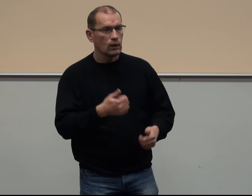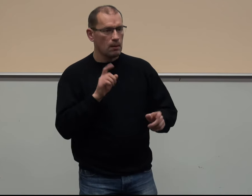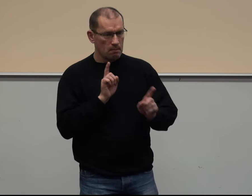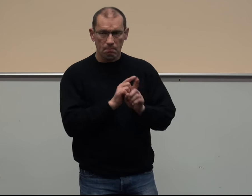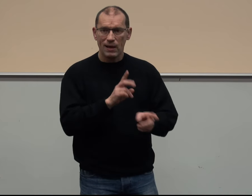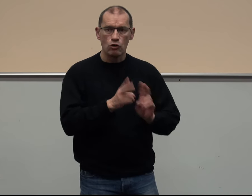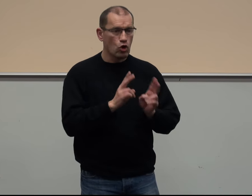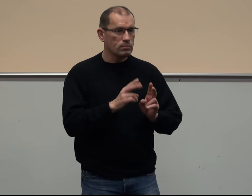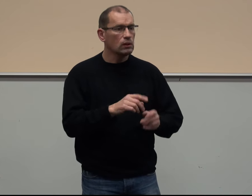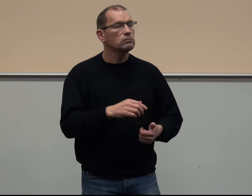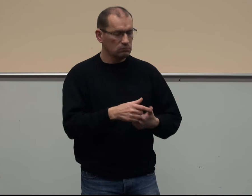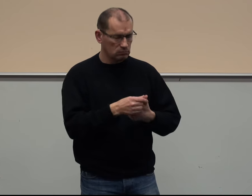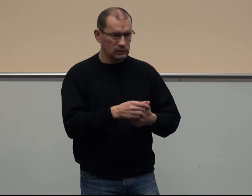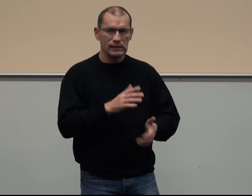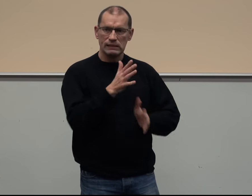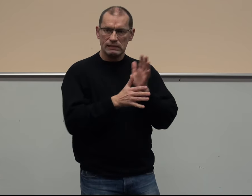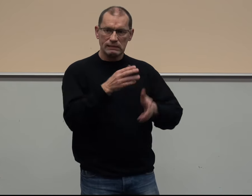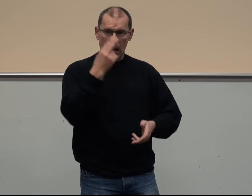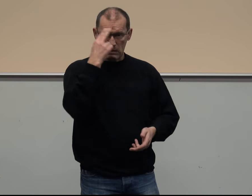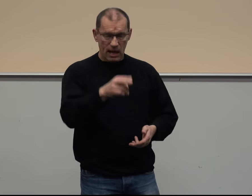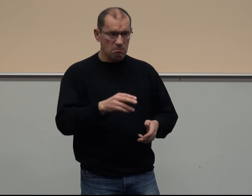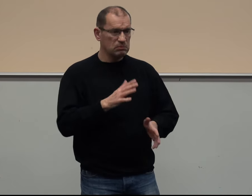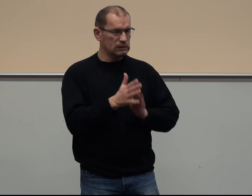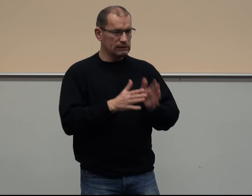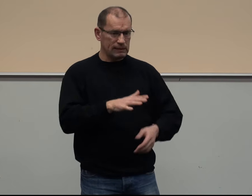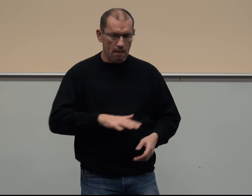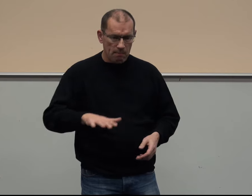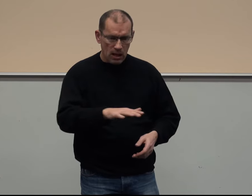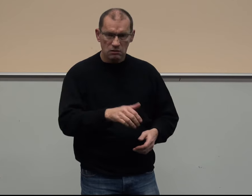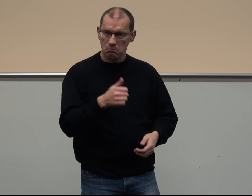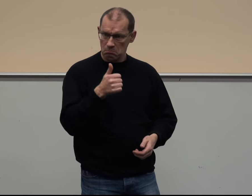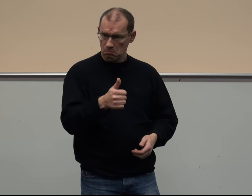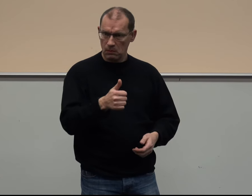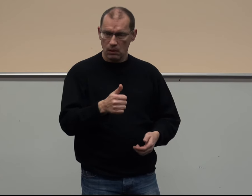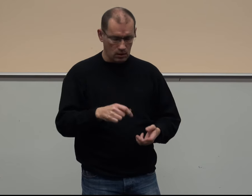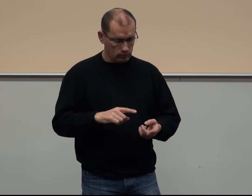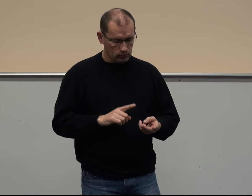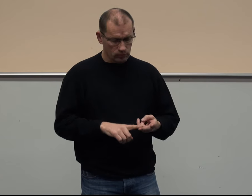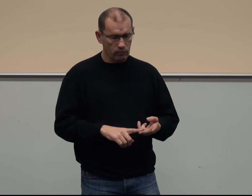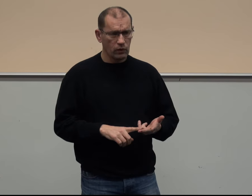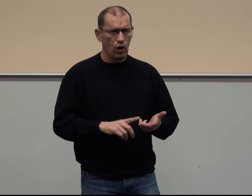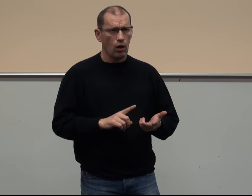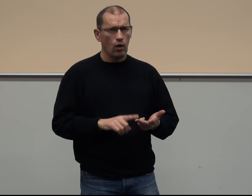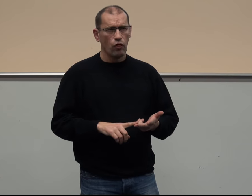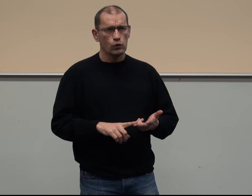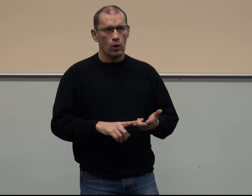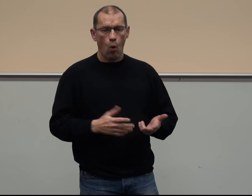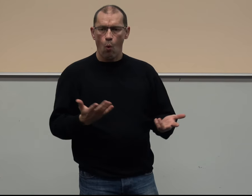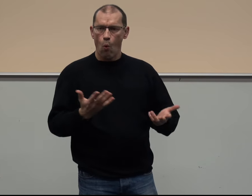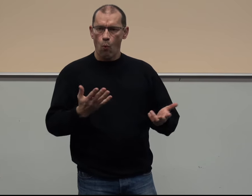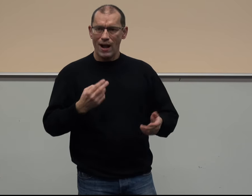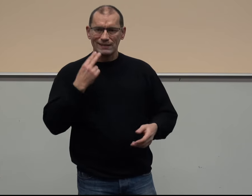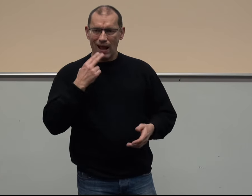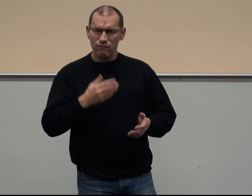week, I went along, met the interpreter, got all the sign names, got all the placements sorted out